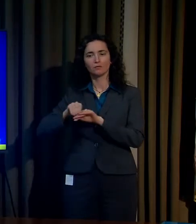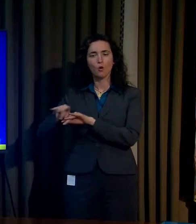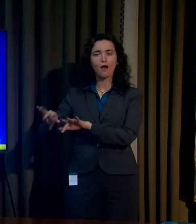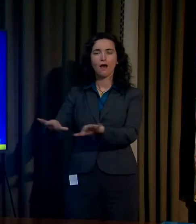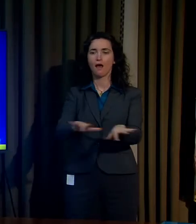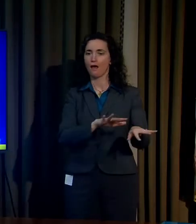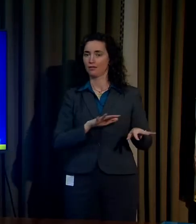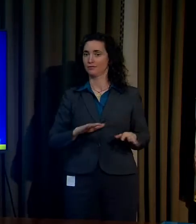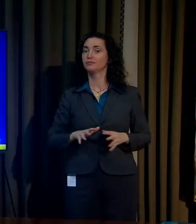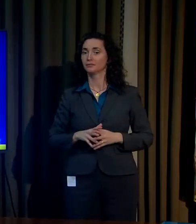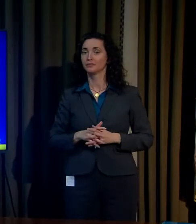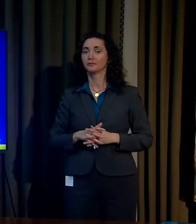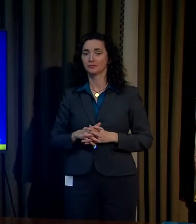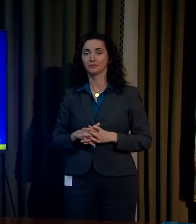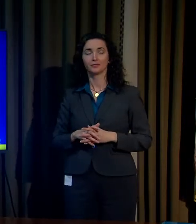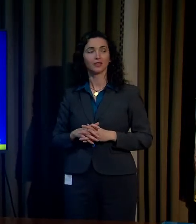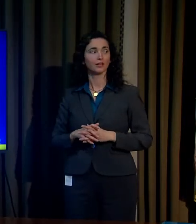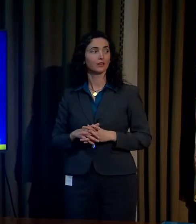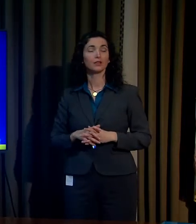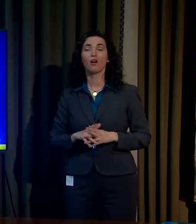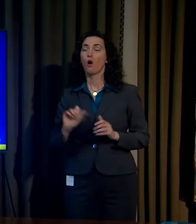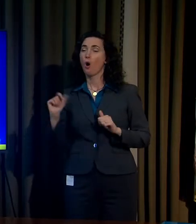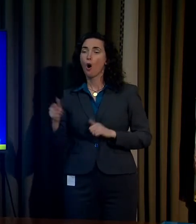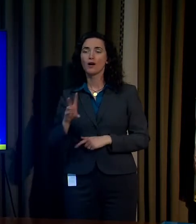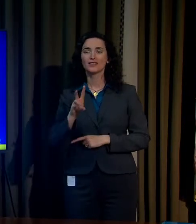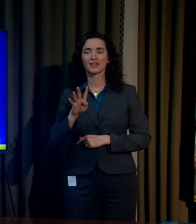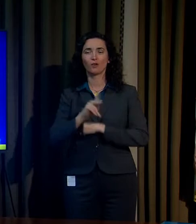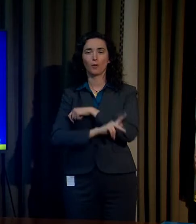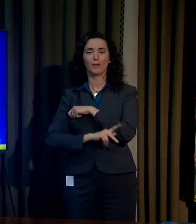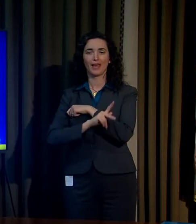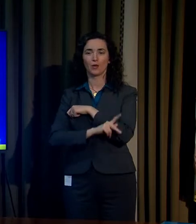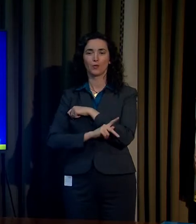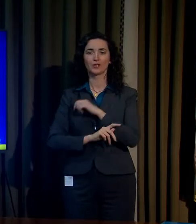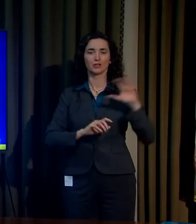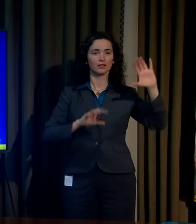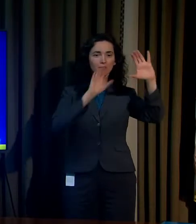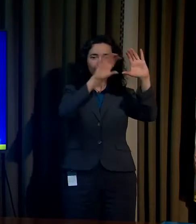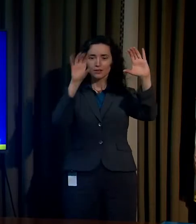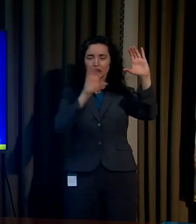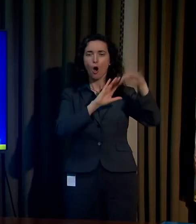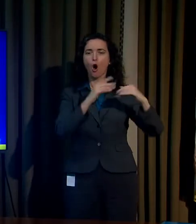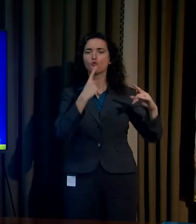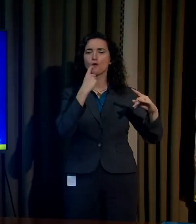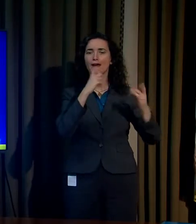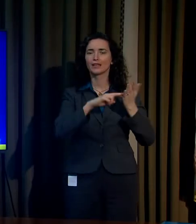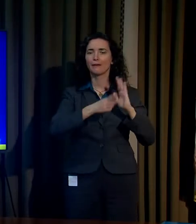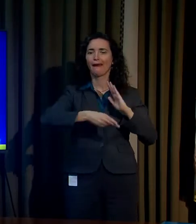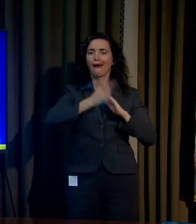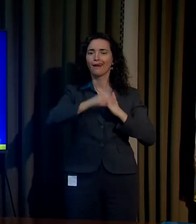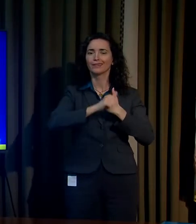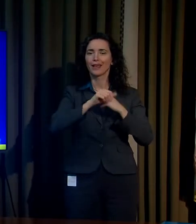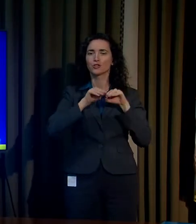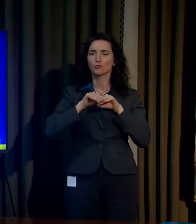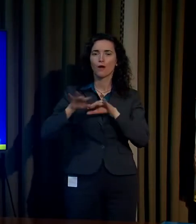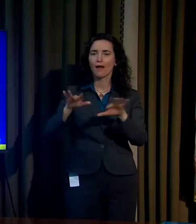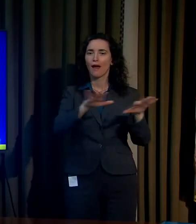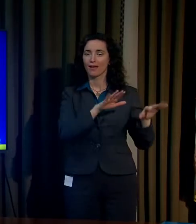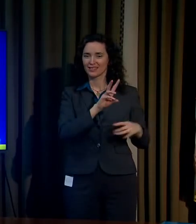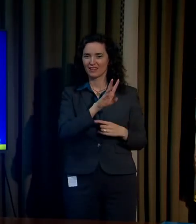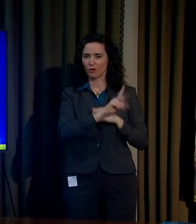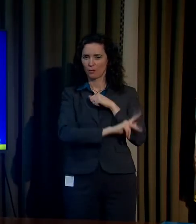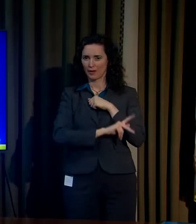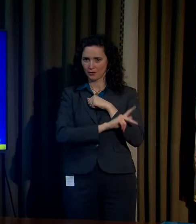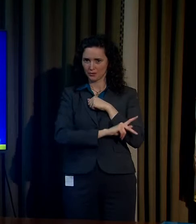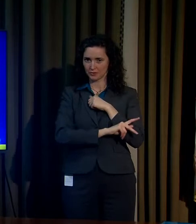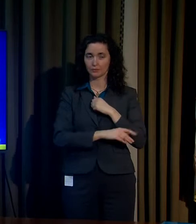state of Louisiana. All 64 parishes are obviously in the highest of the 4 community transmission risk categories. We